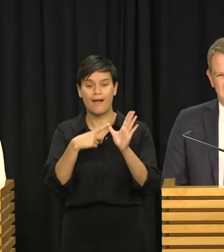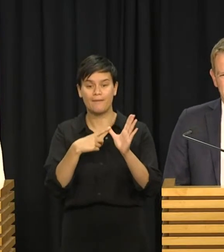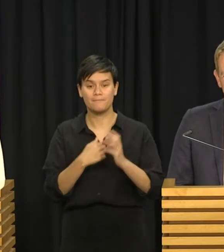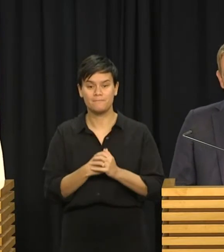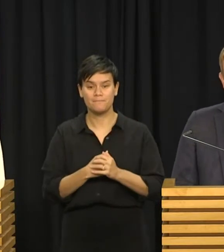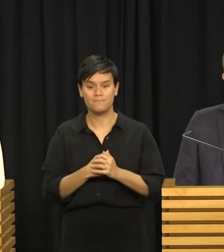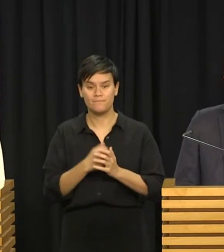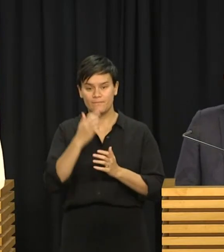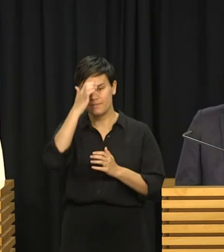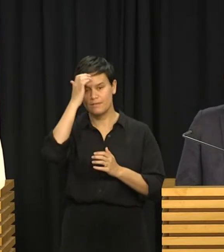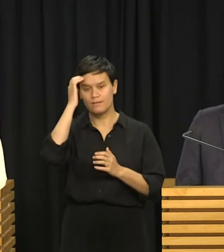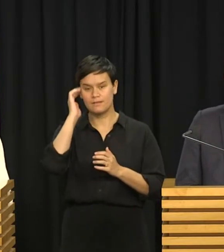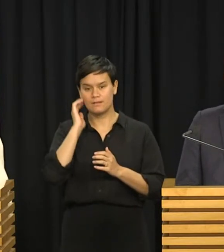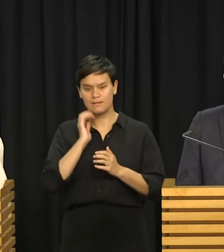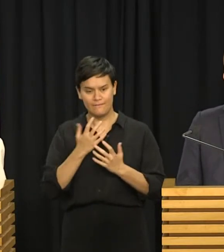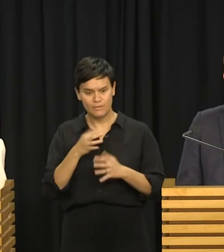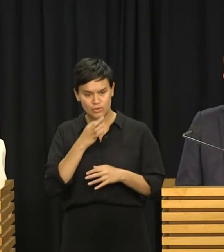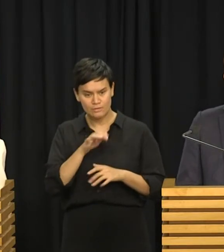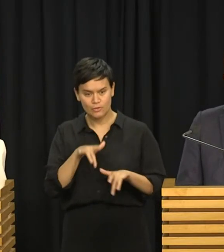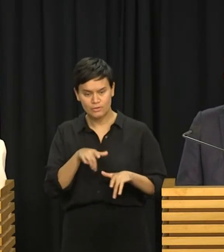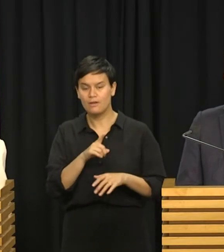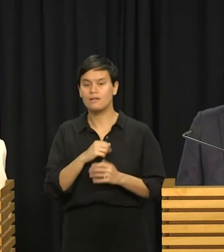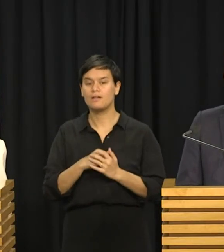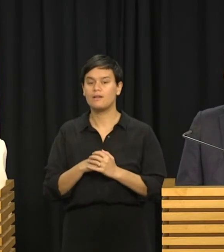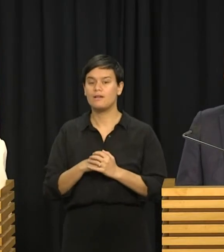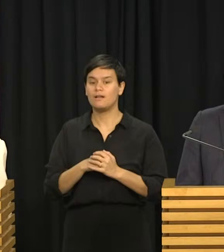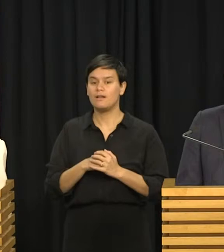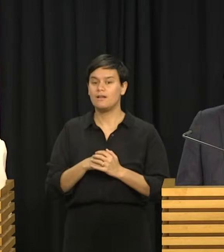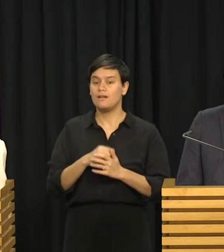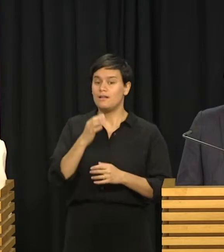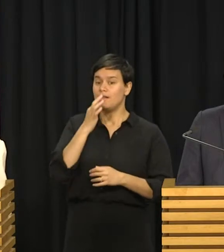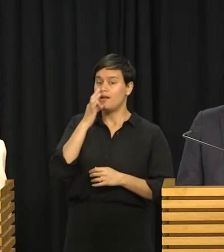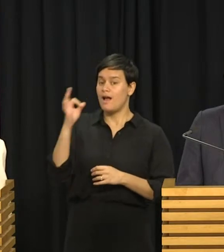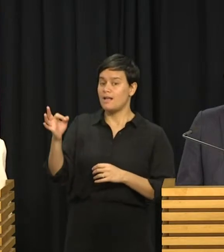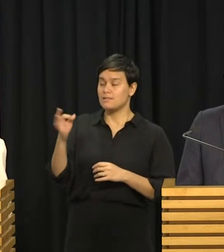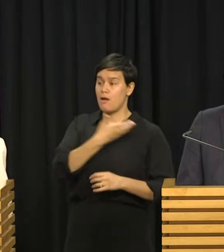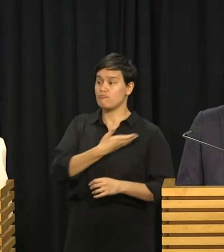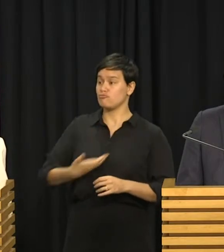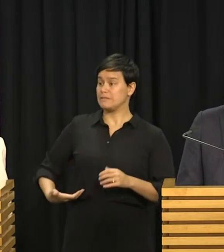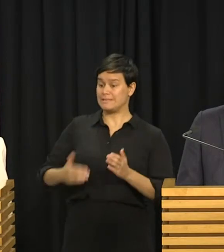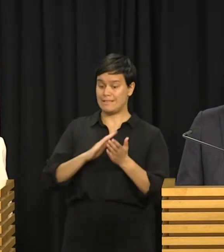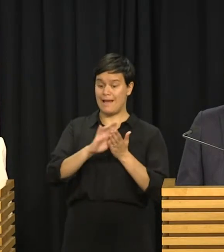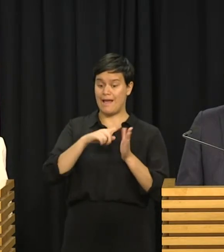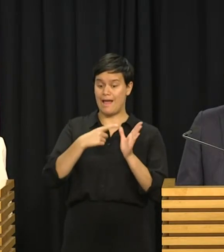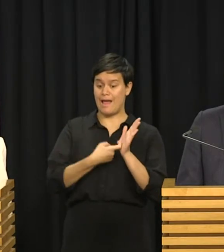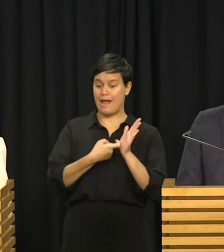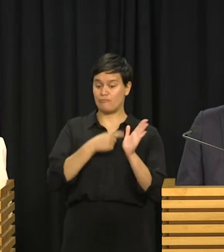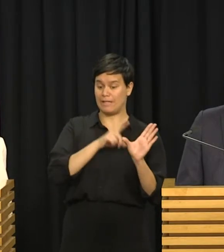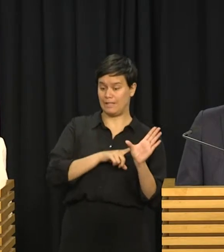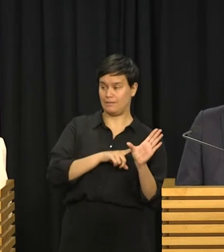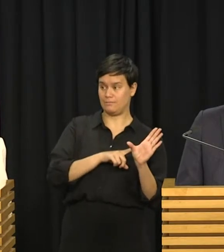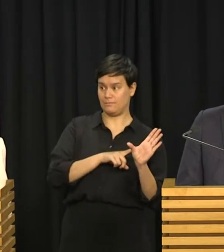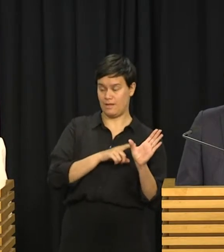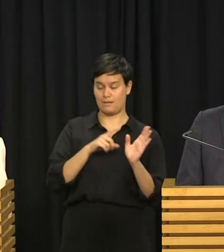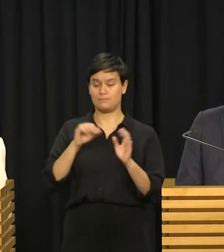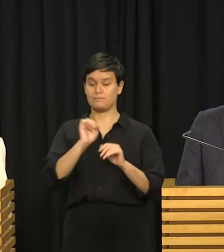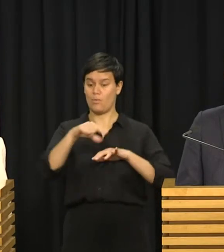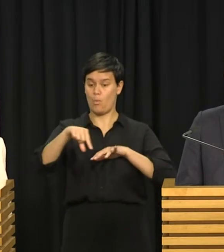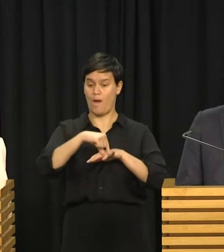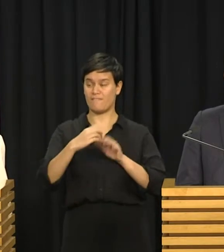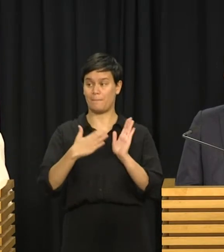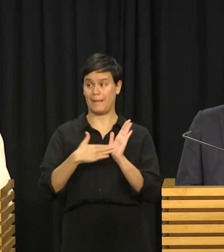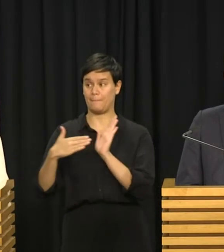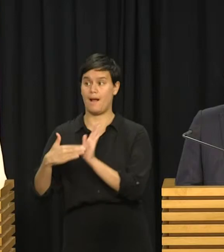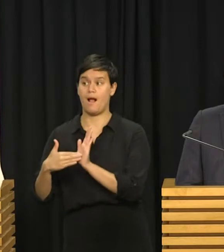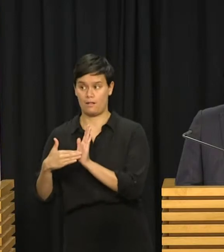Was New Zealand ever approached as a place where Prince Harry and Meghan Markle could live? They've just mentioned that they suggested they could move to a Commonwealth